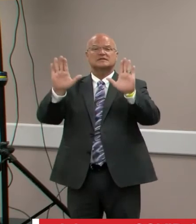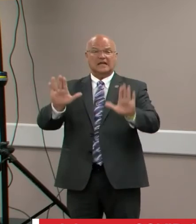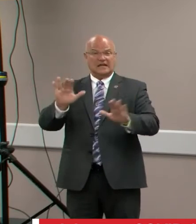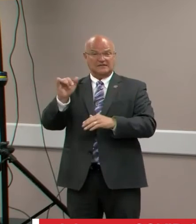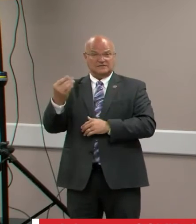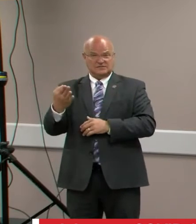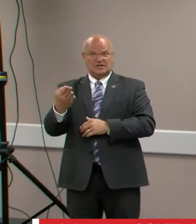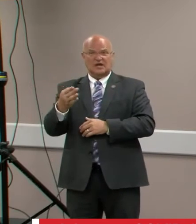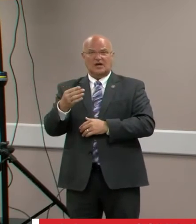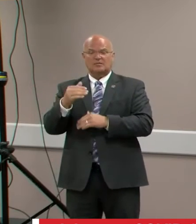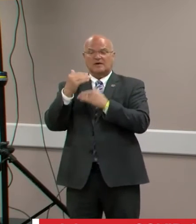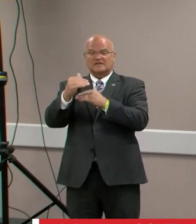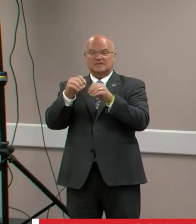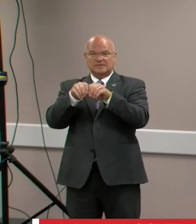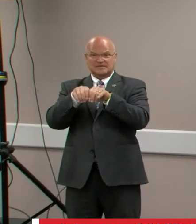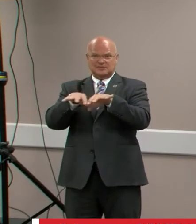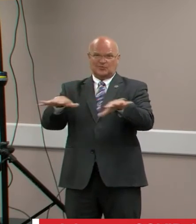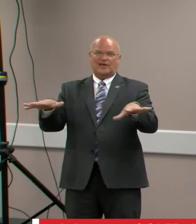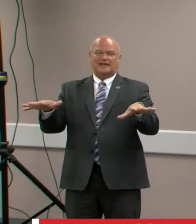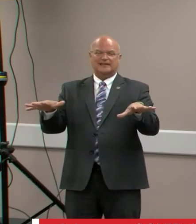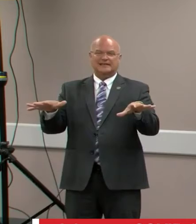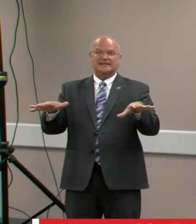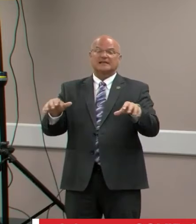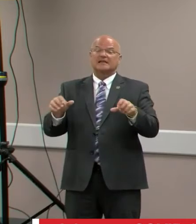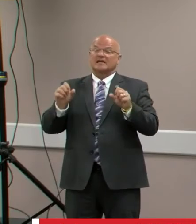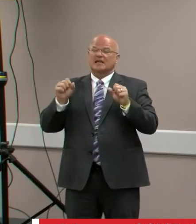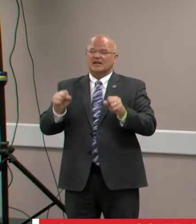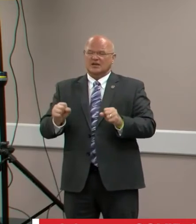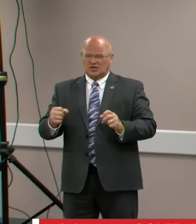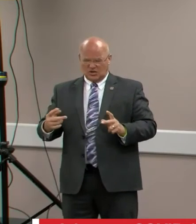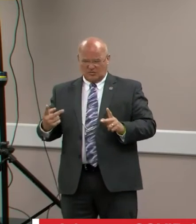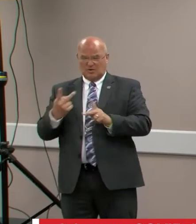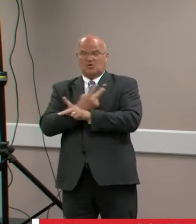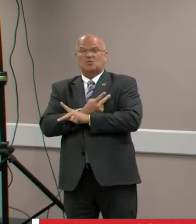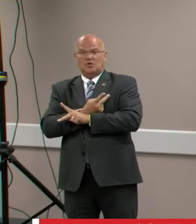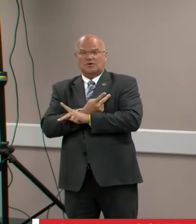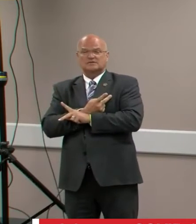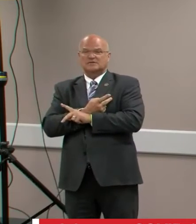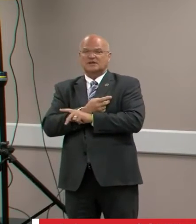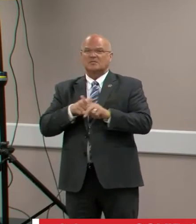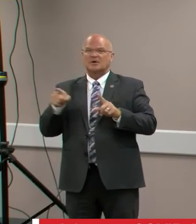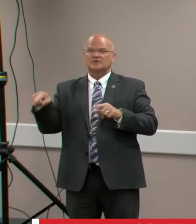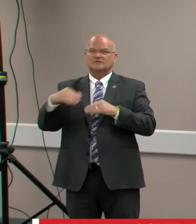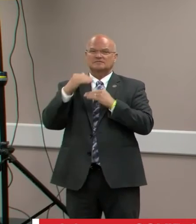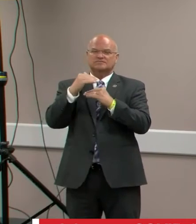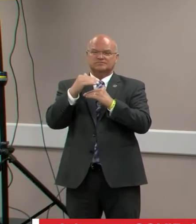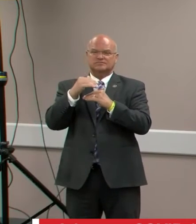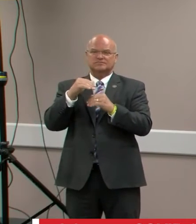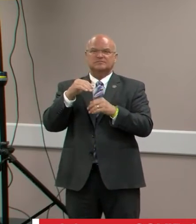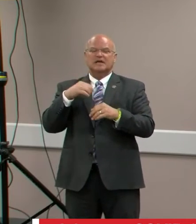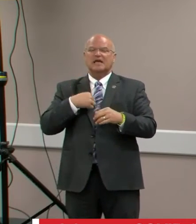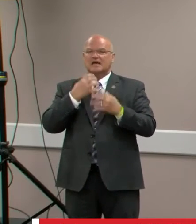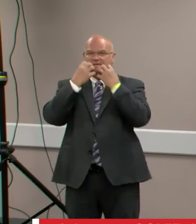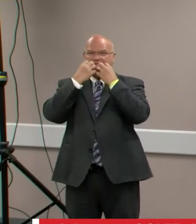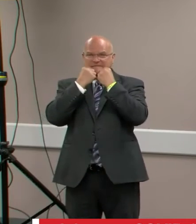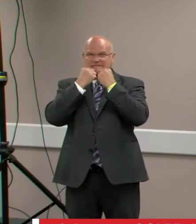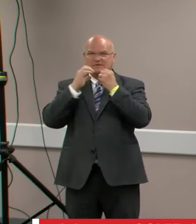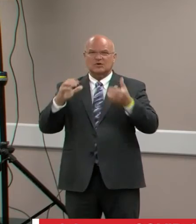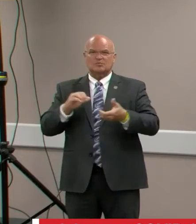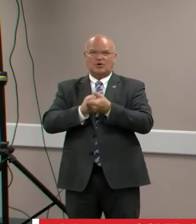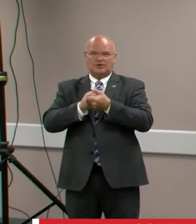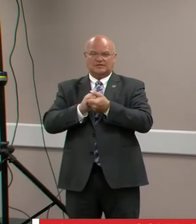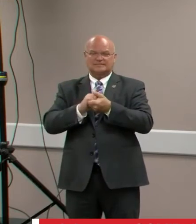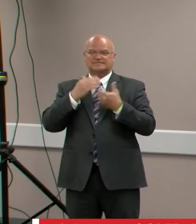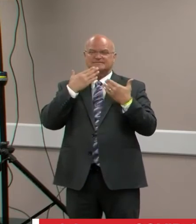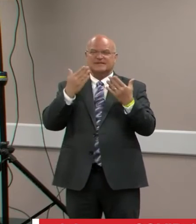extraordinary job of limiting the spread of COVID-19. It could have been much worse than it has been, and we value your continued partnership. So